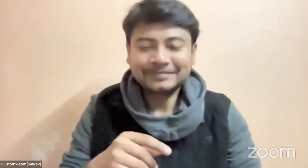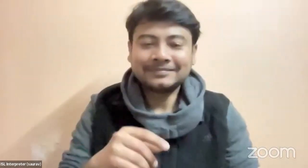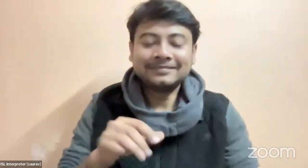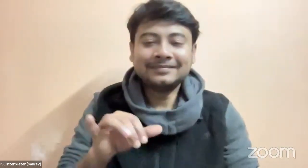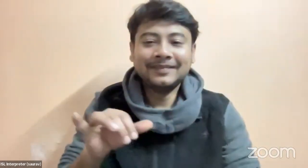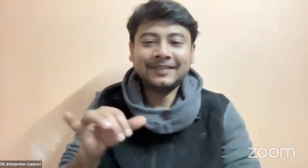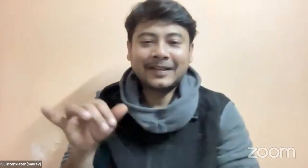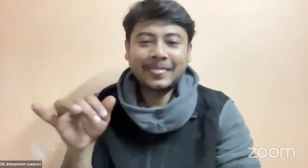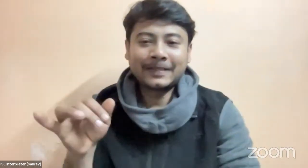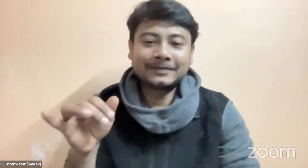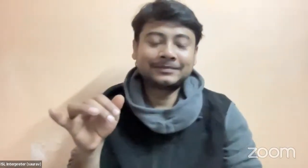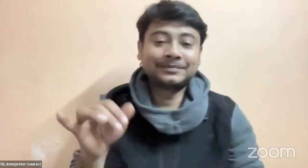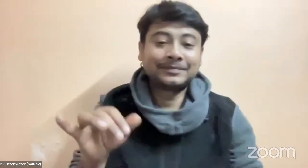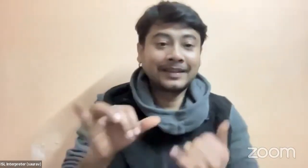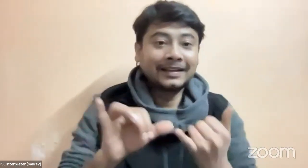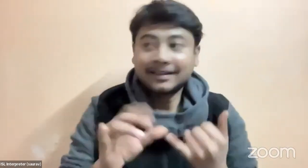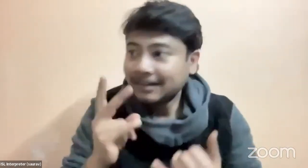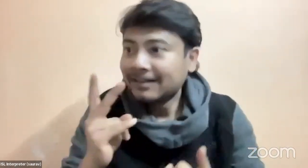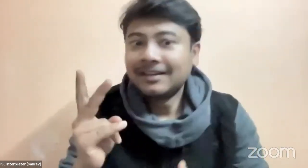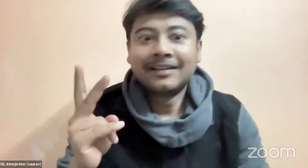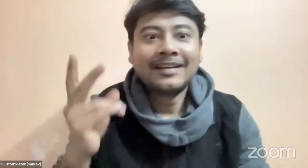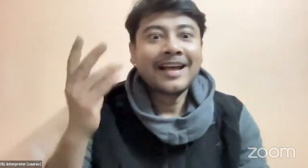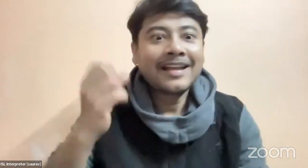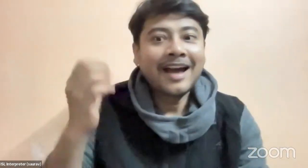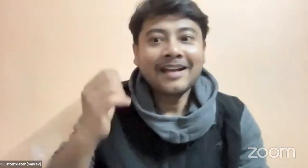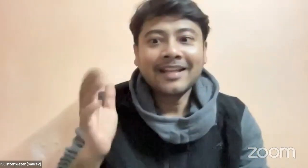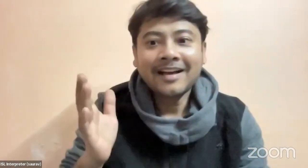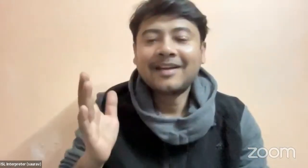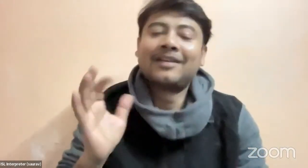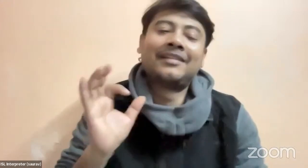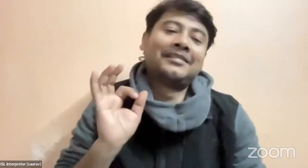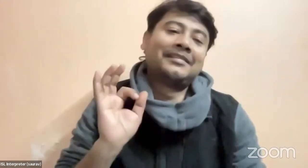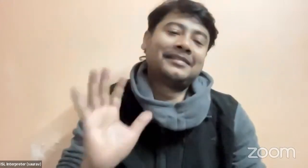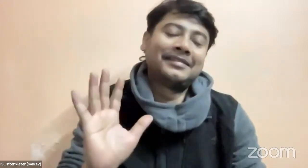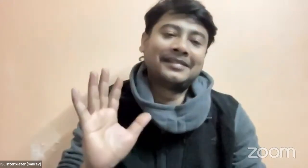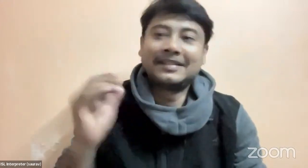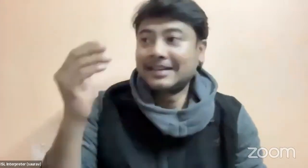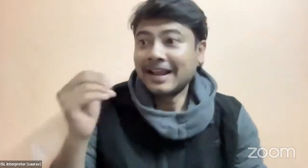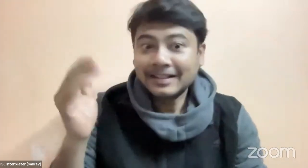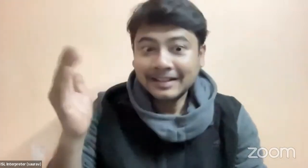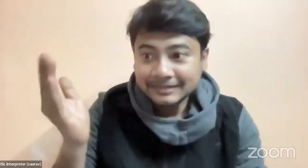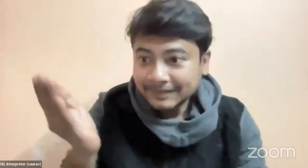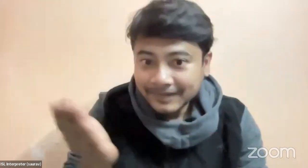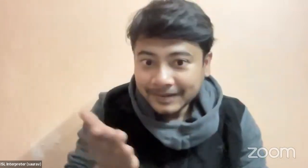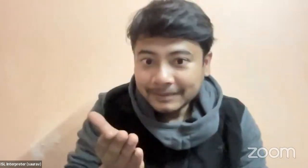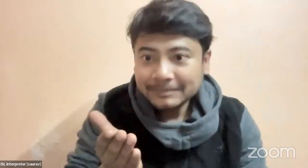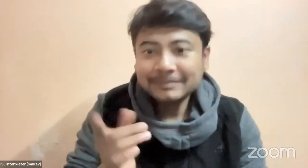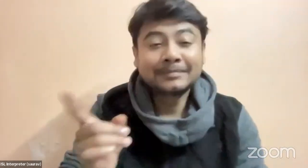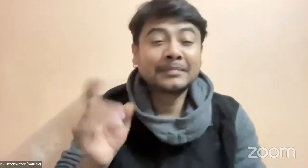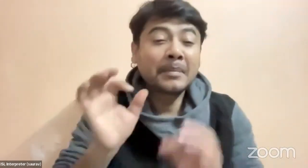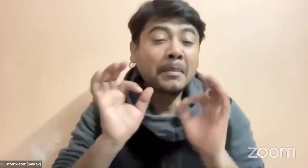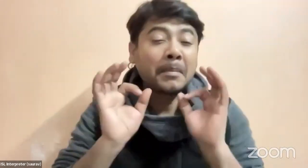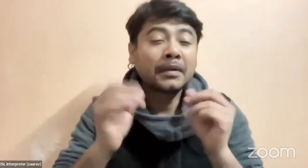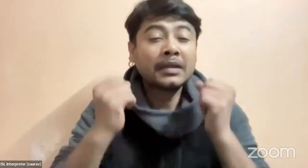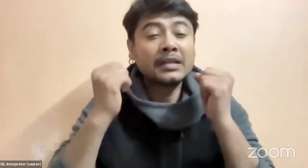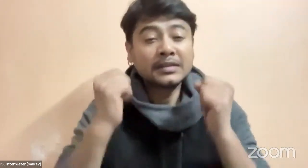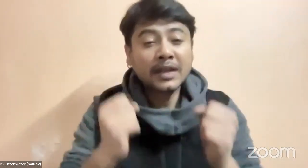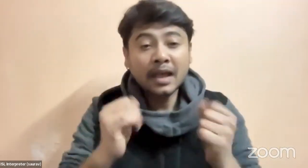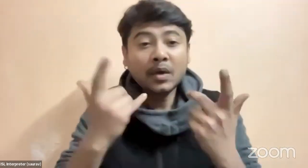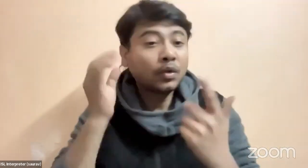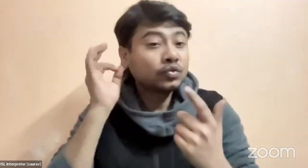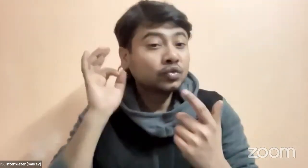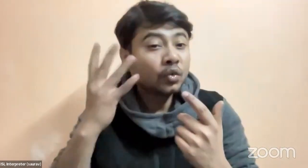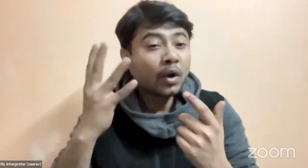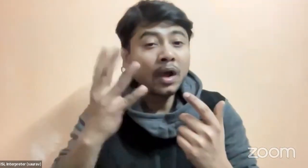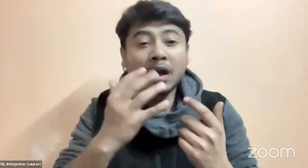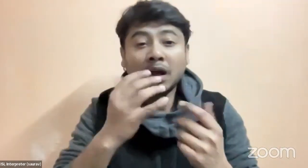and makes Narad Muni sit on a very crowned jewel type of a throne, a very great throne. There